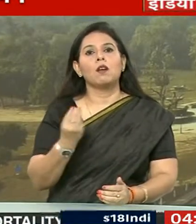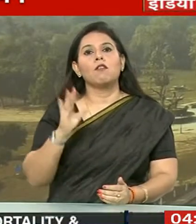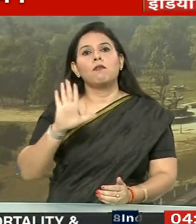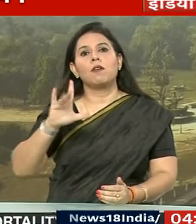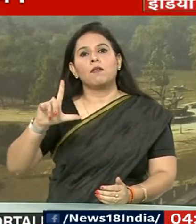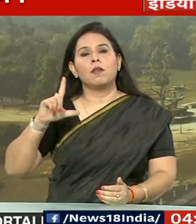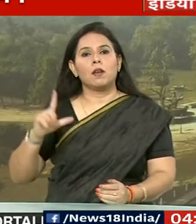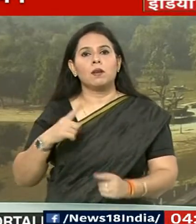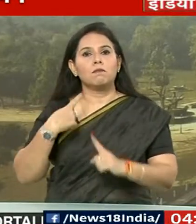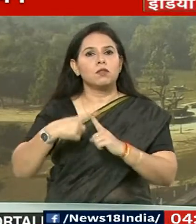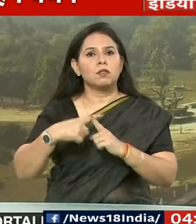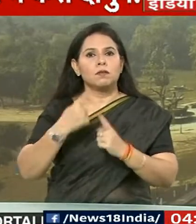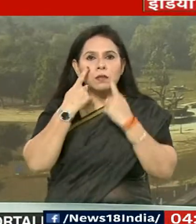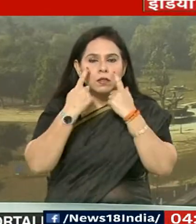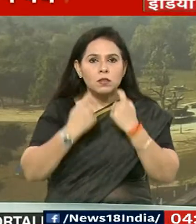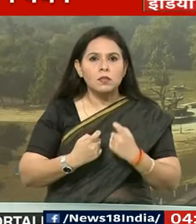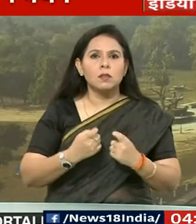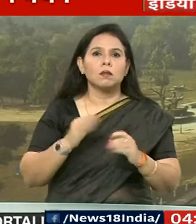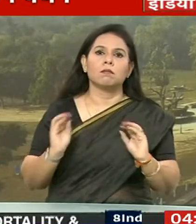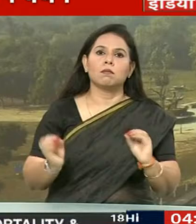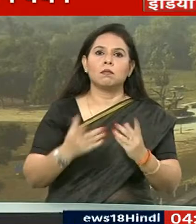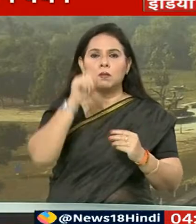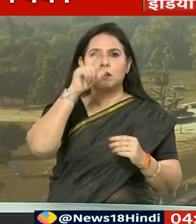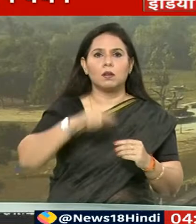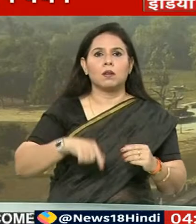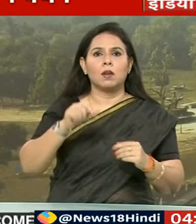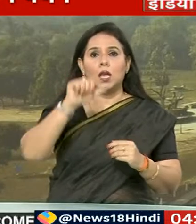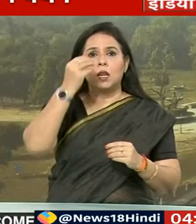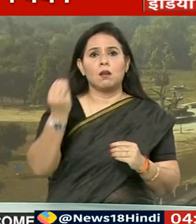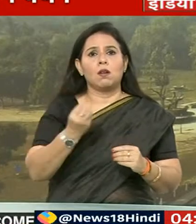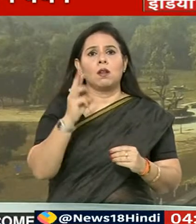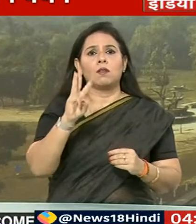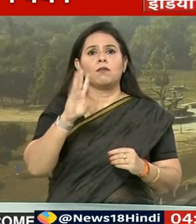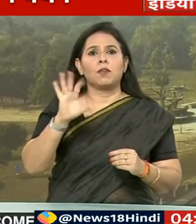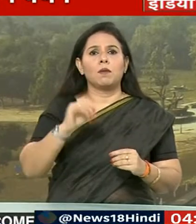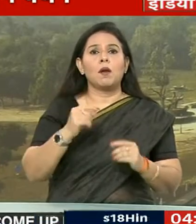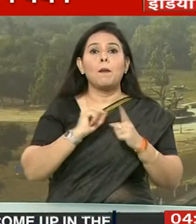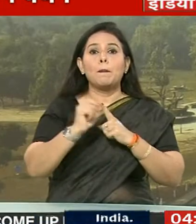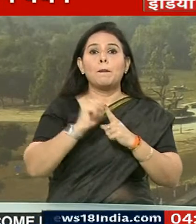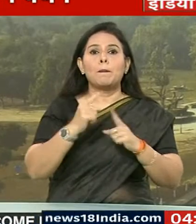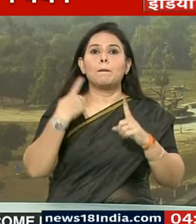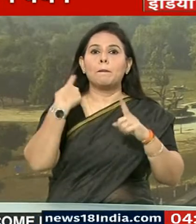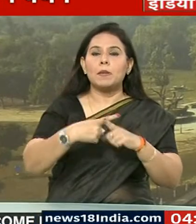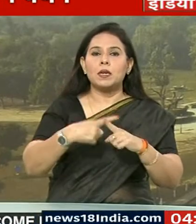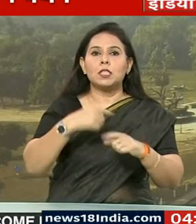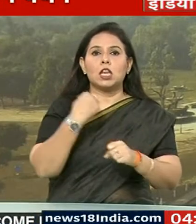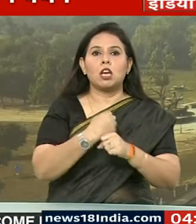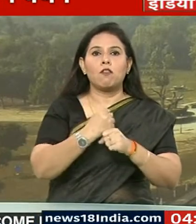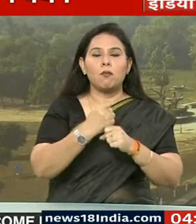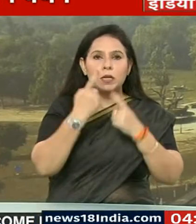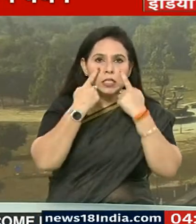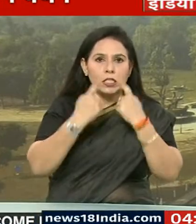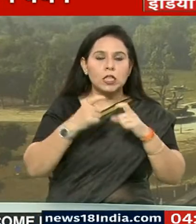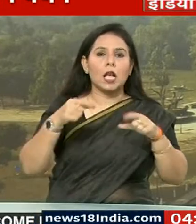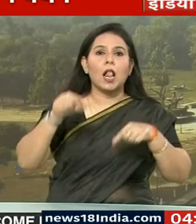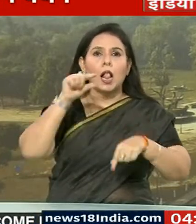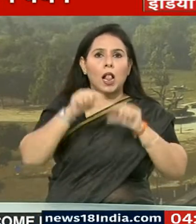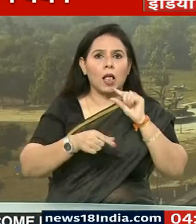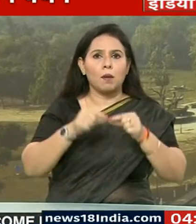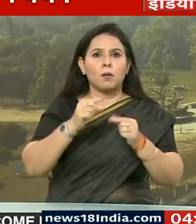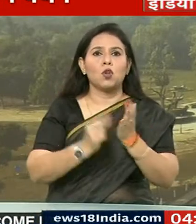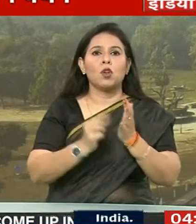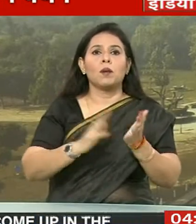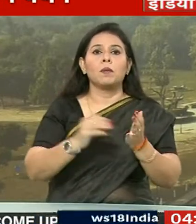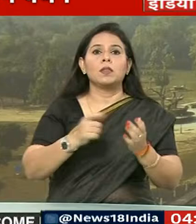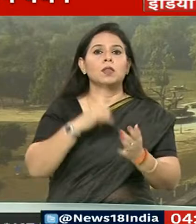Around 5 lakh tests have been conducted in the country. India now has nearly 350 private plus government labs. The Union Minister